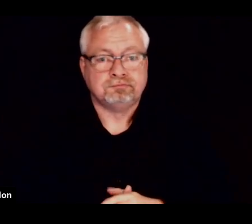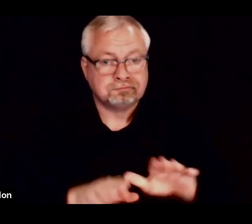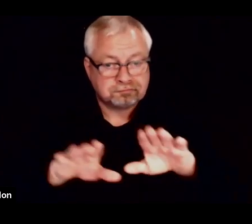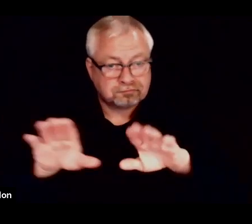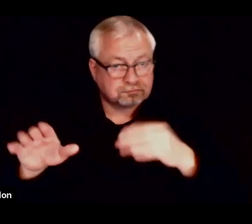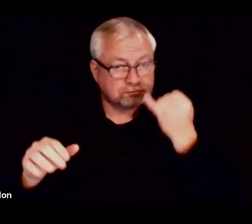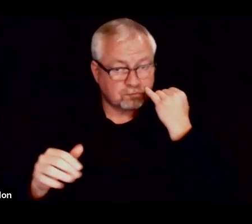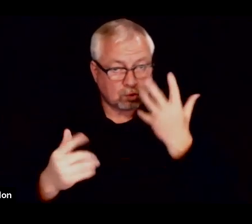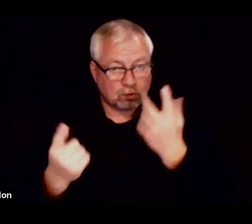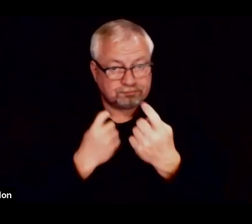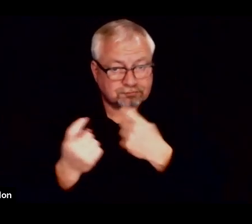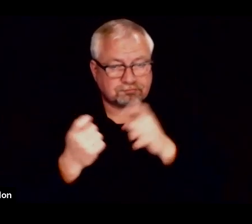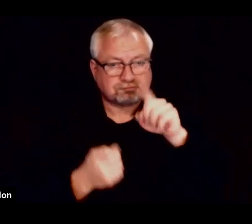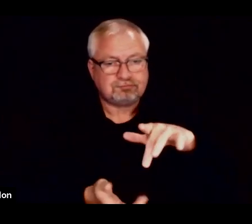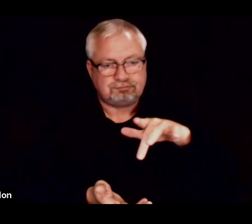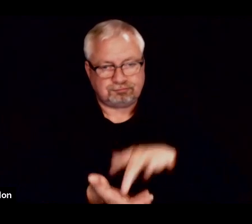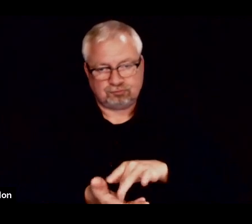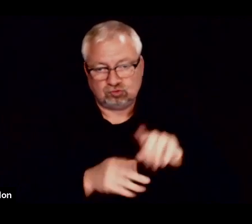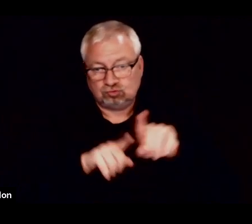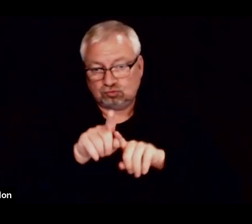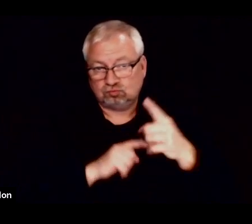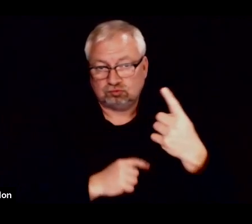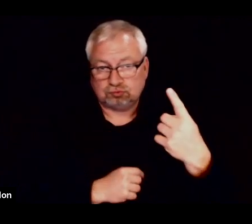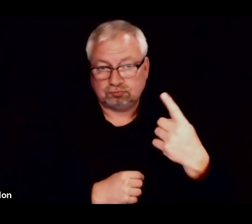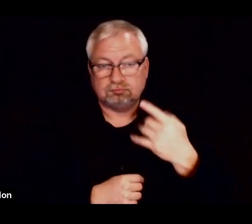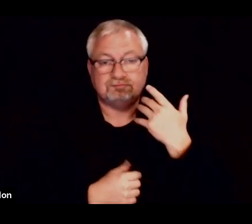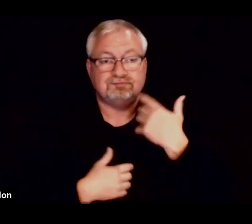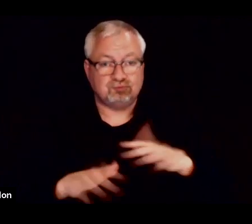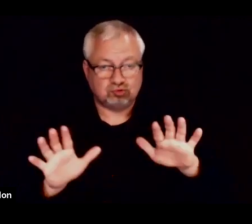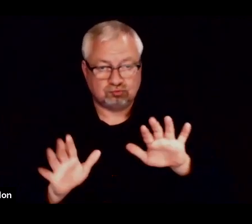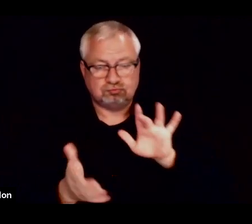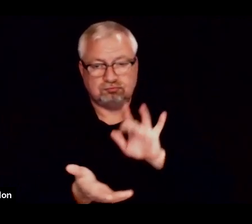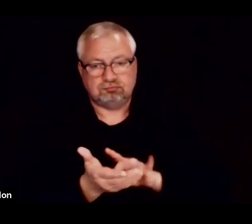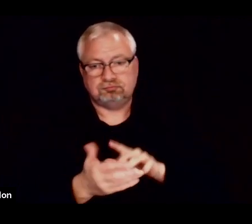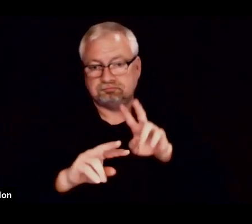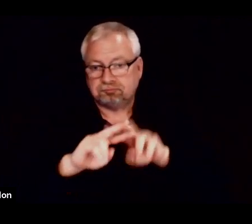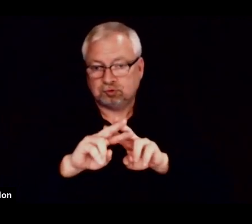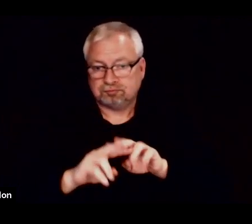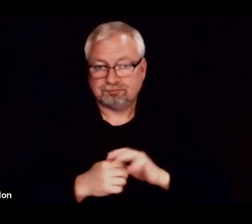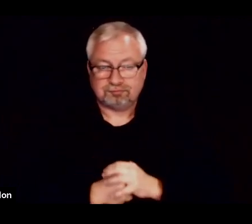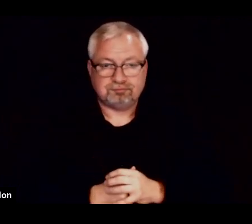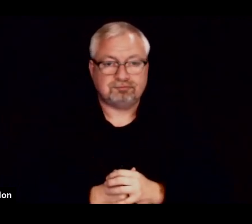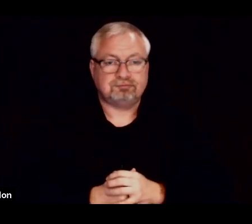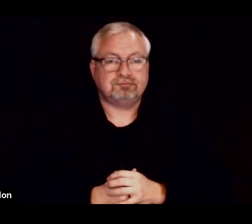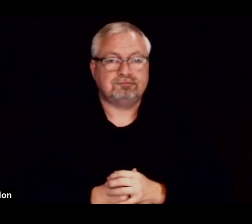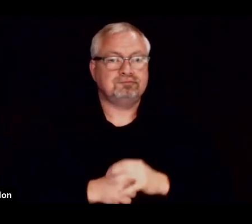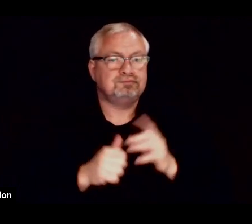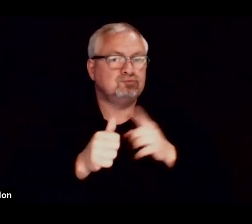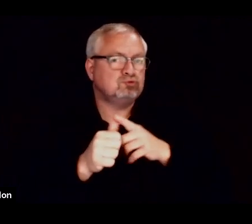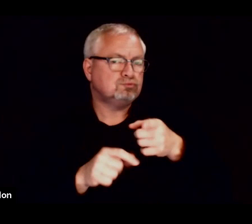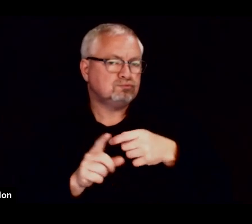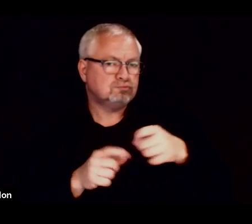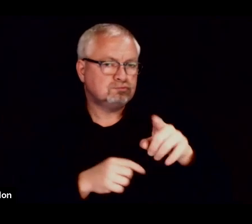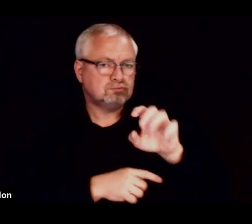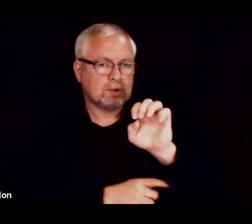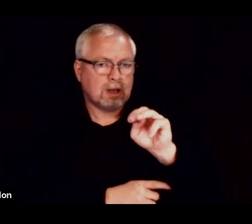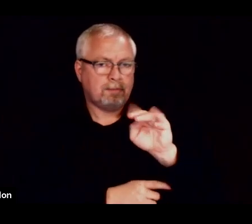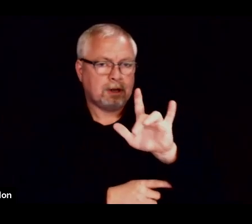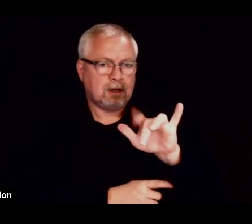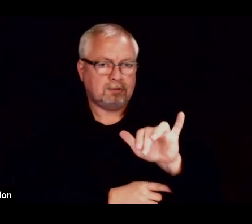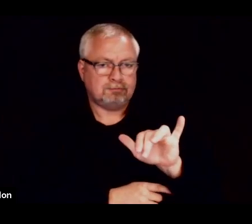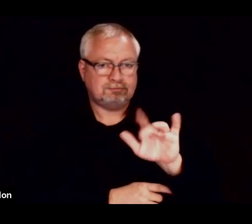telephone. To withdraw your question, press the # key. And your first question comes from the line of Emily Evick, Care 11.